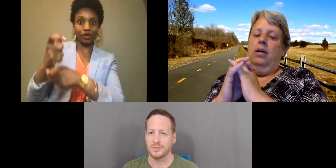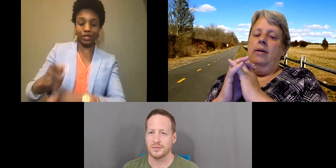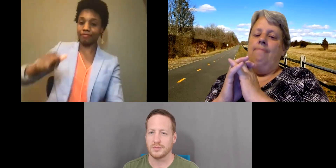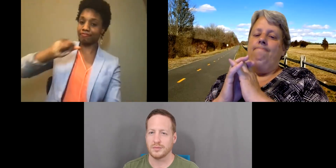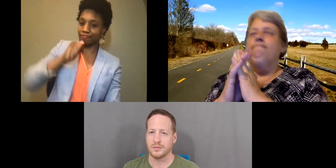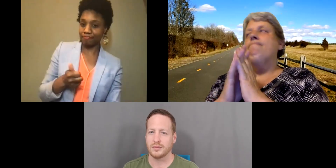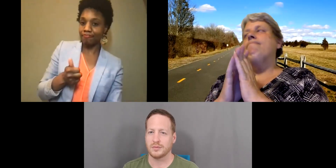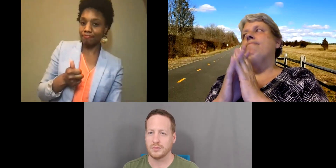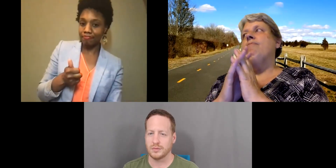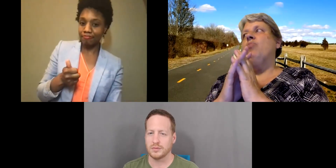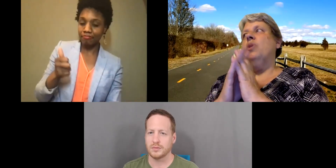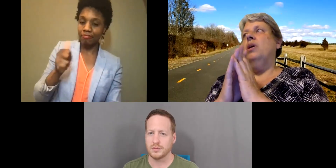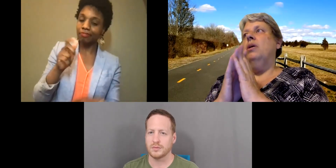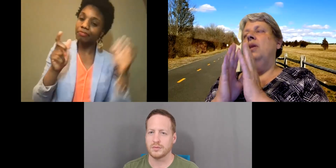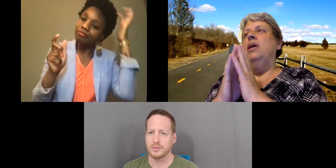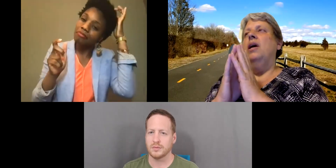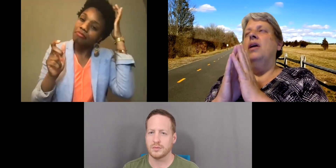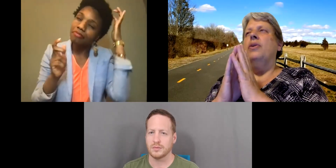And the other